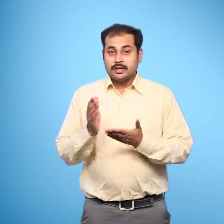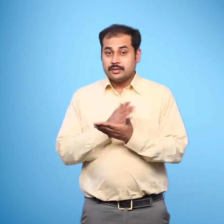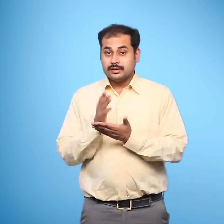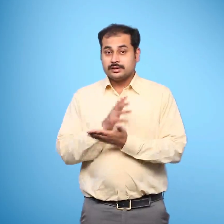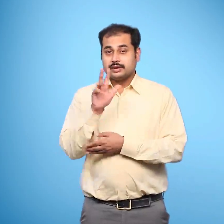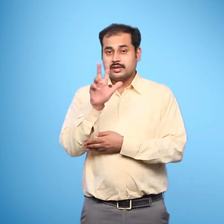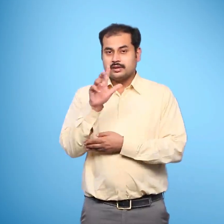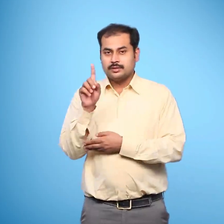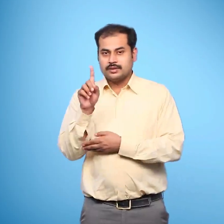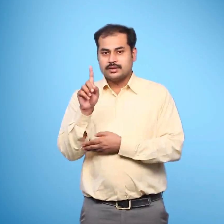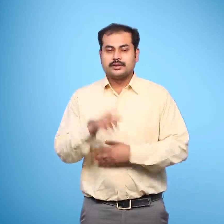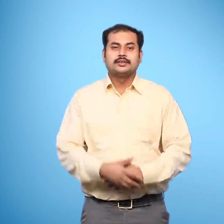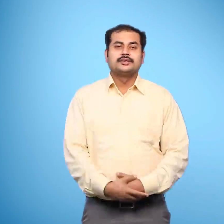Page 81.